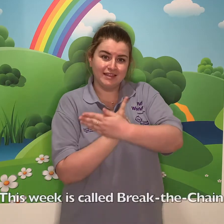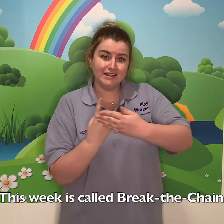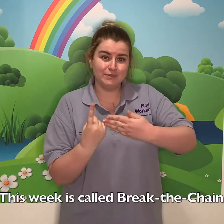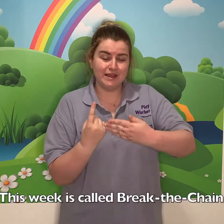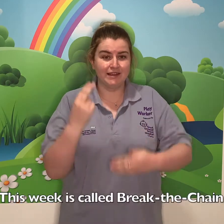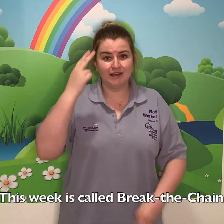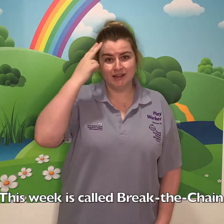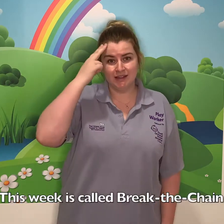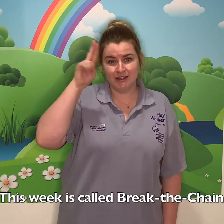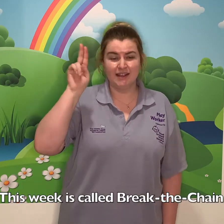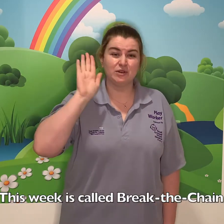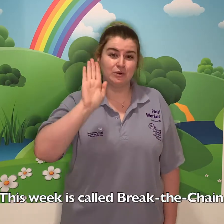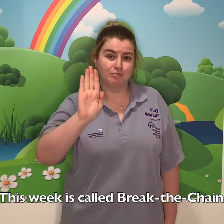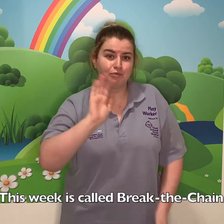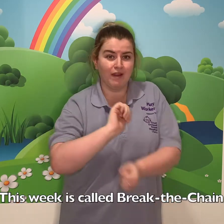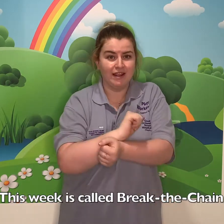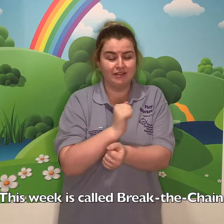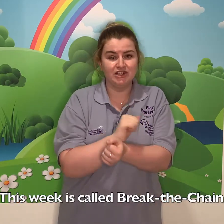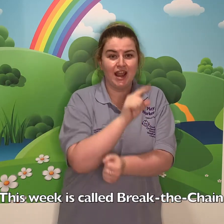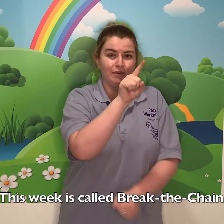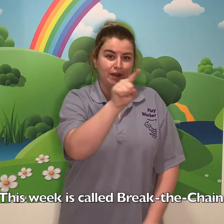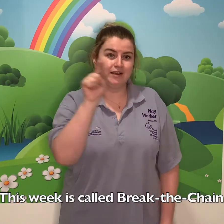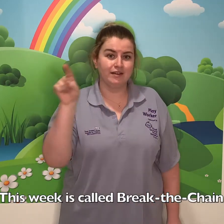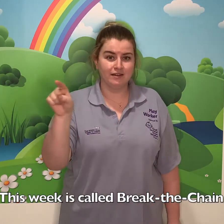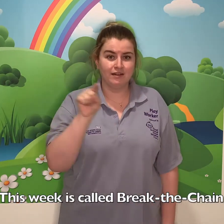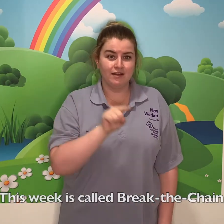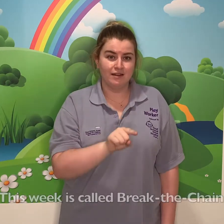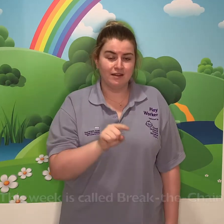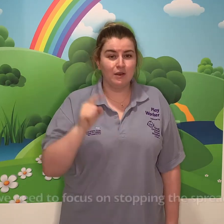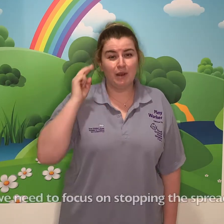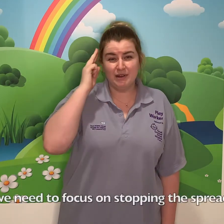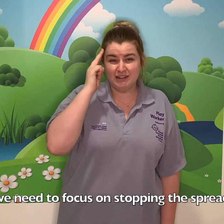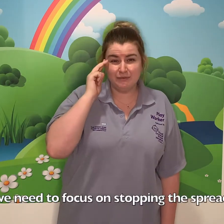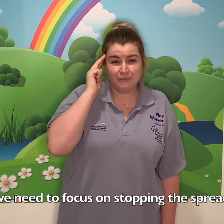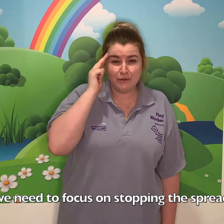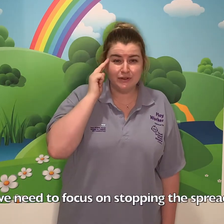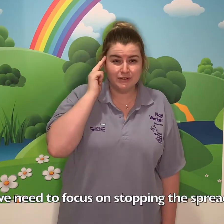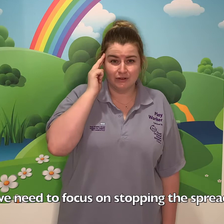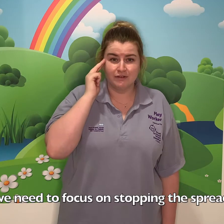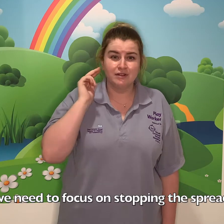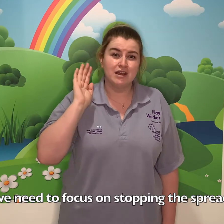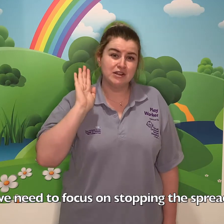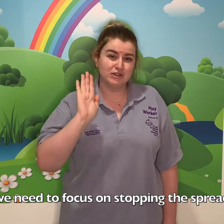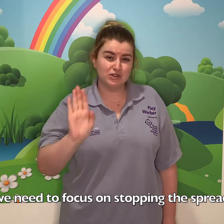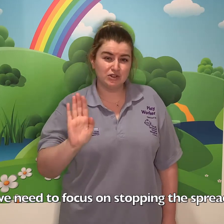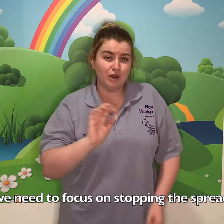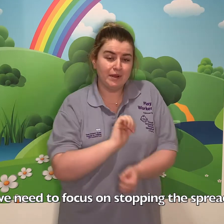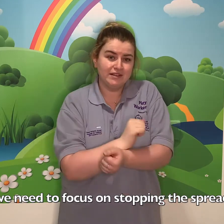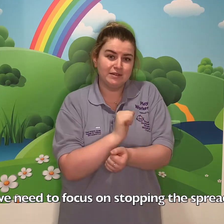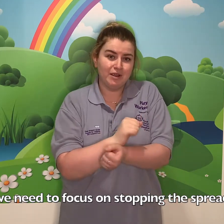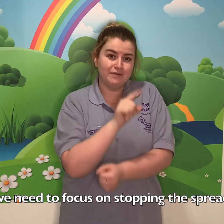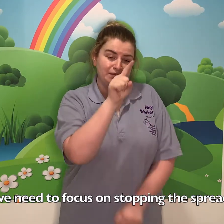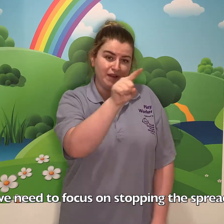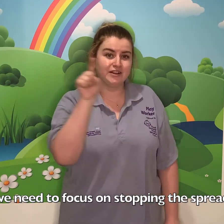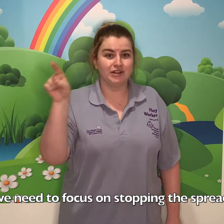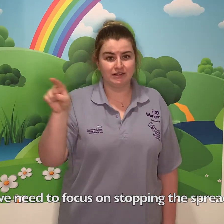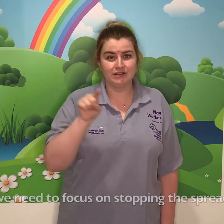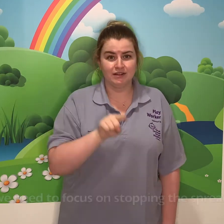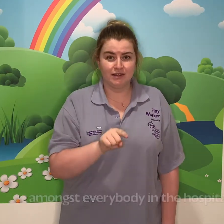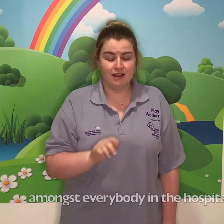This week is called Break the Chain Week, where we need to focus on stopping the spread of infections